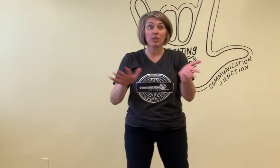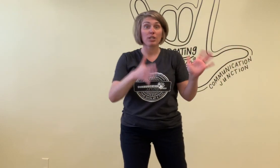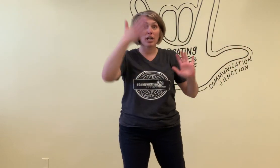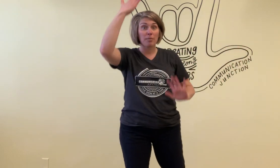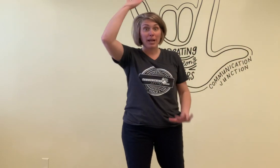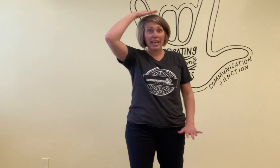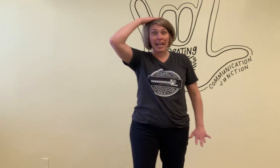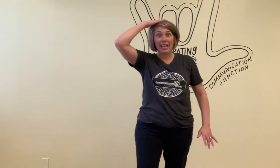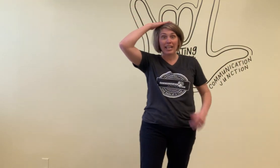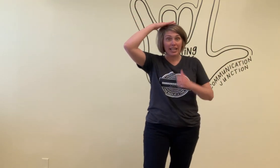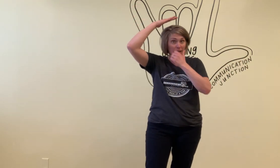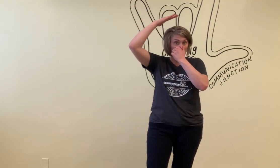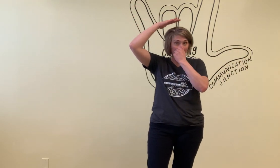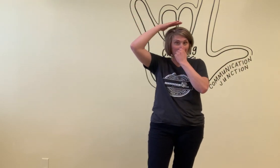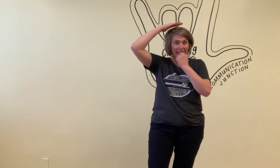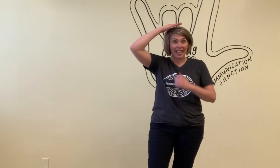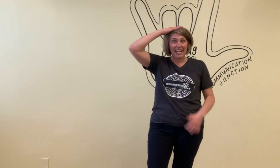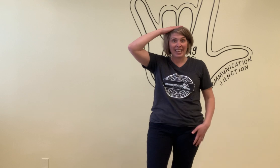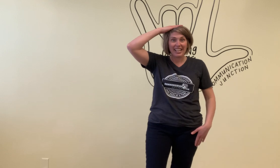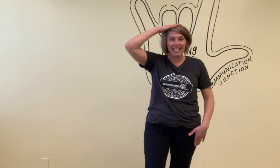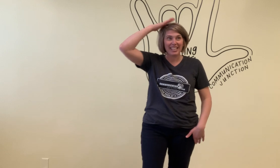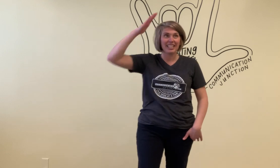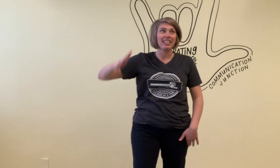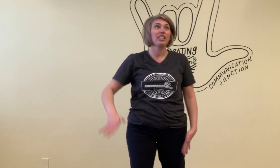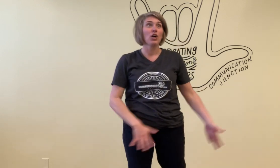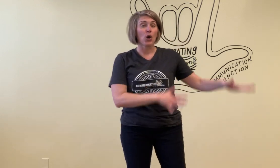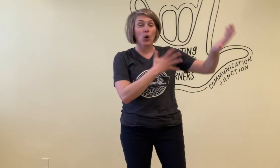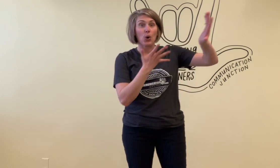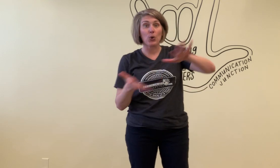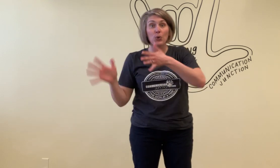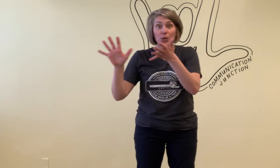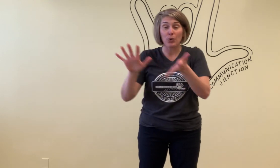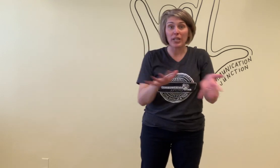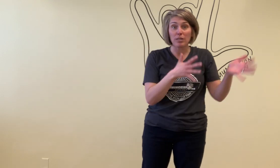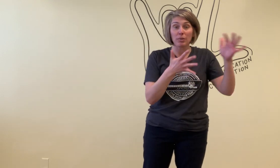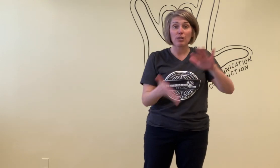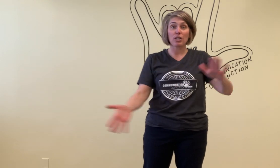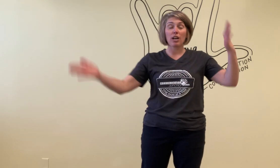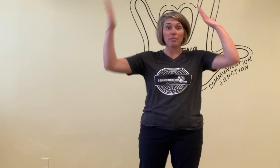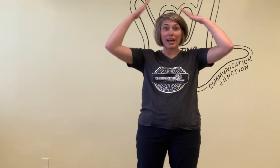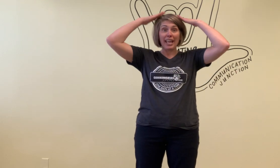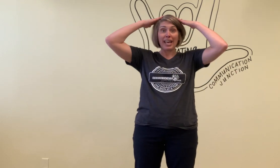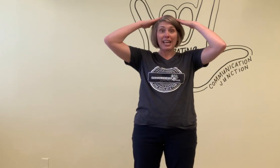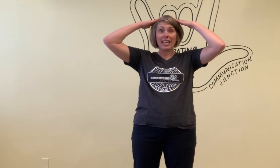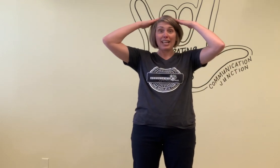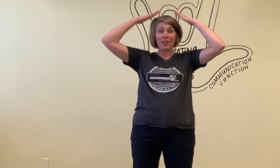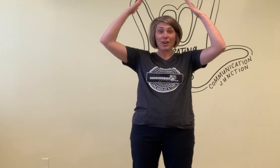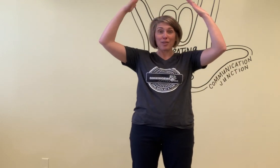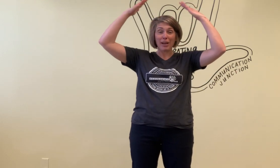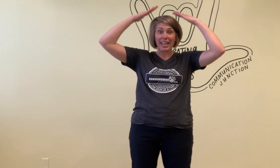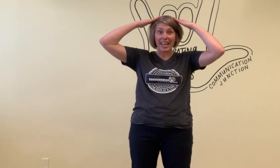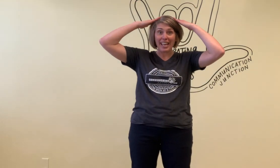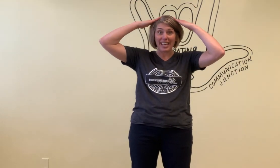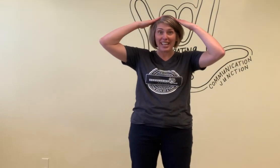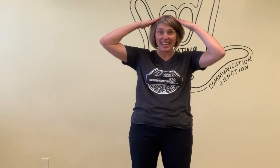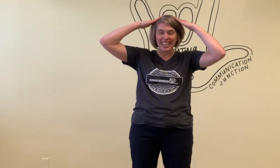blows on my head. Oh, the wind blows on my